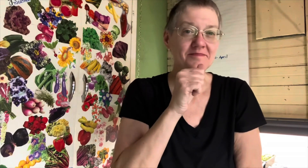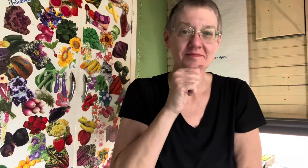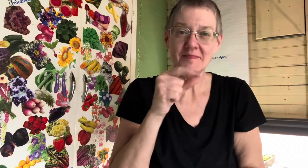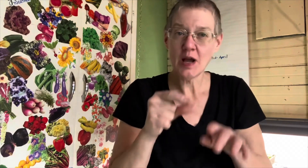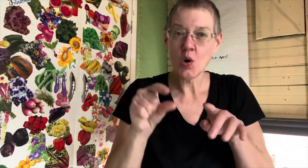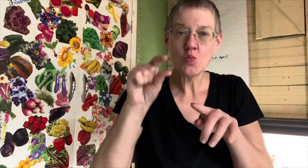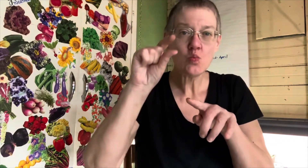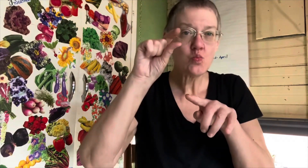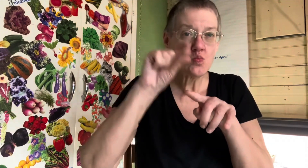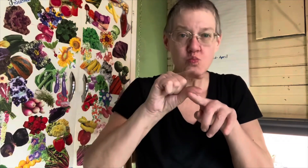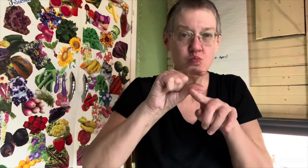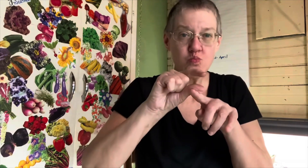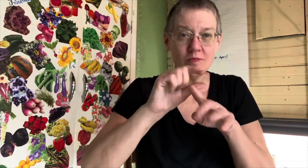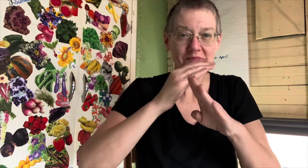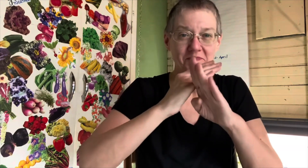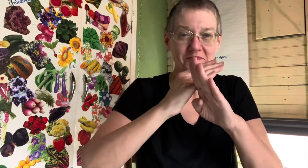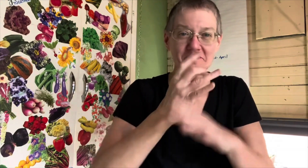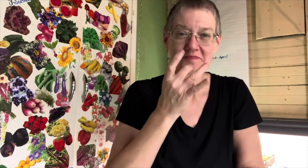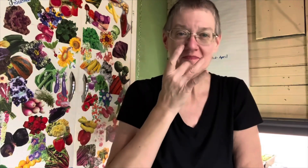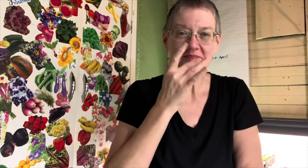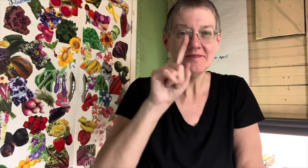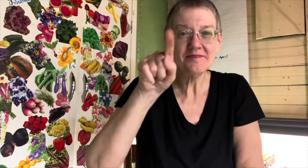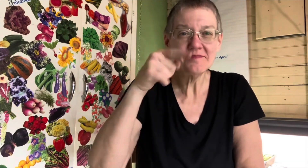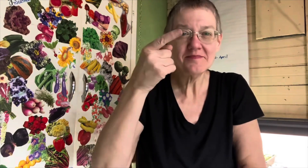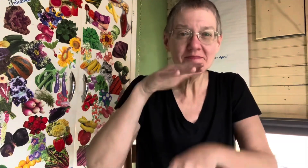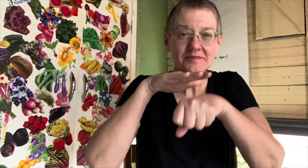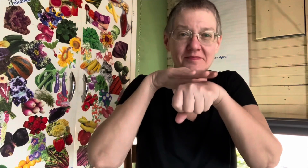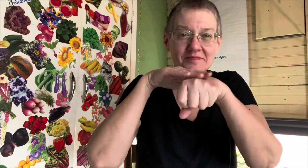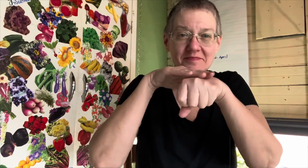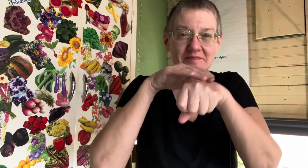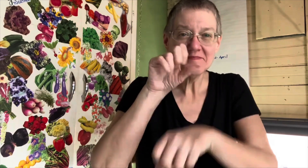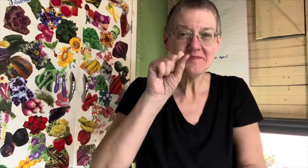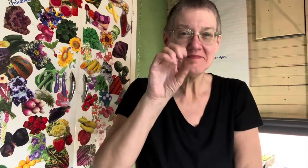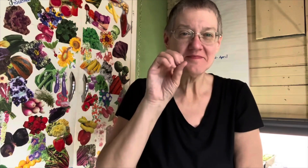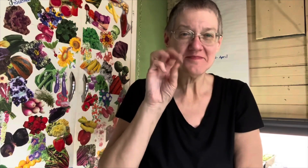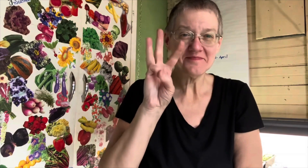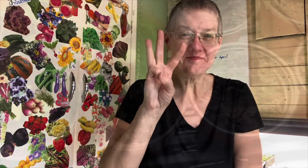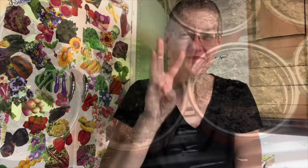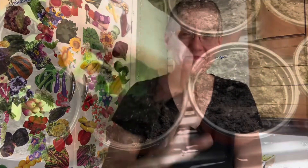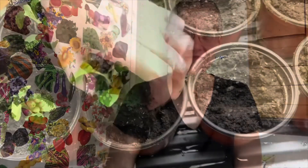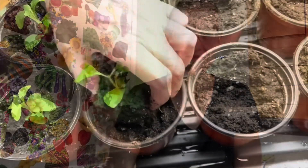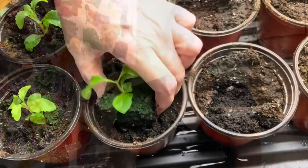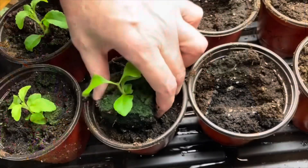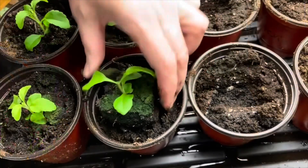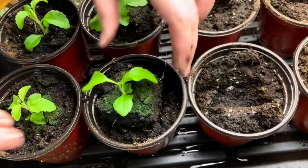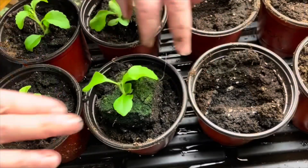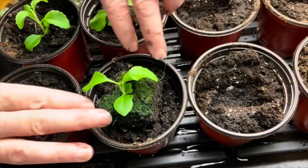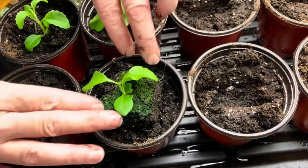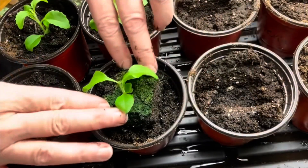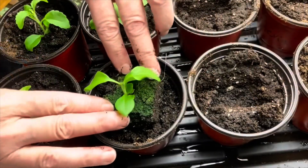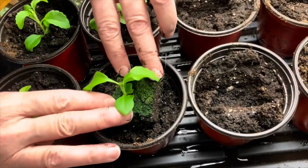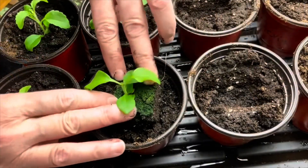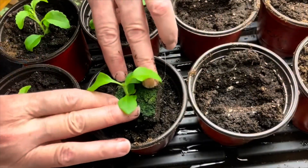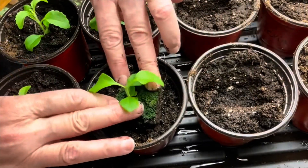Now, stevia seeds require light to germinate, so don't put soil on top, only surface sow. Don't block.